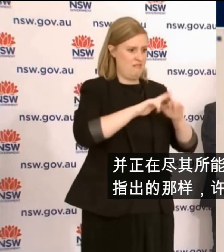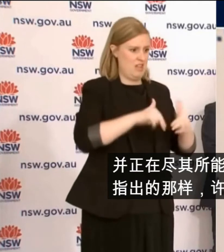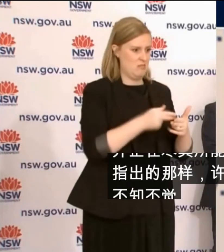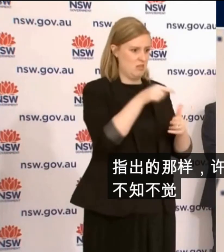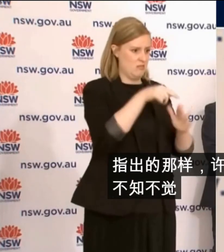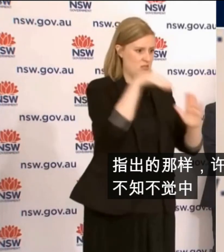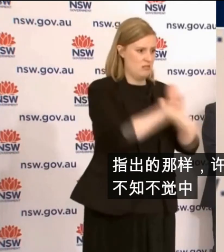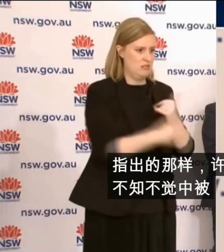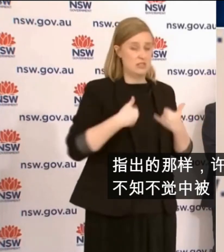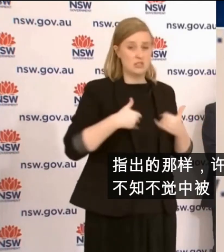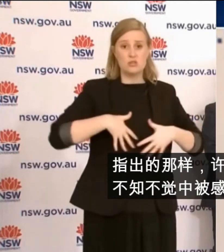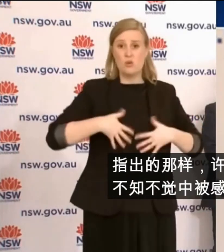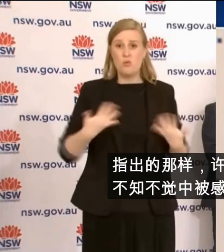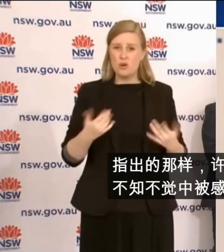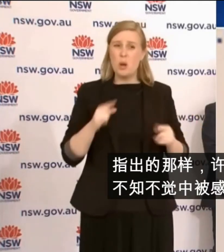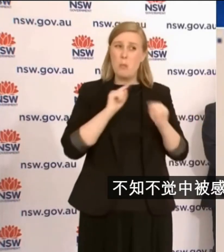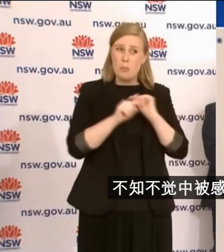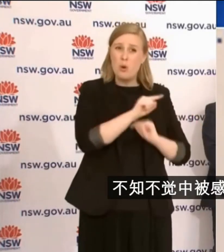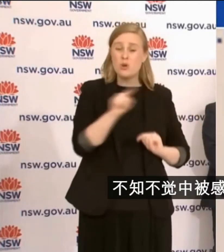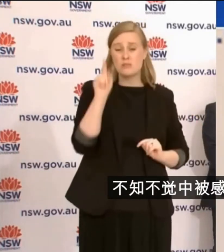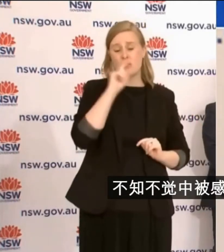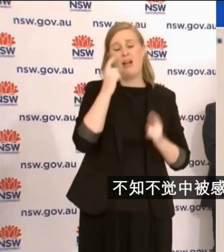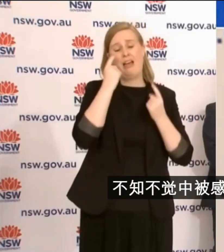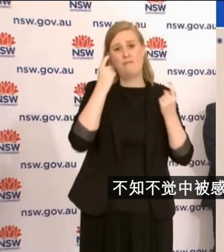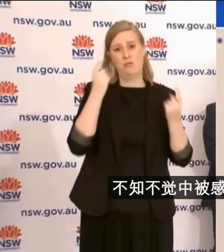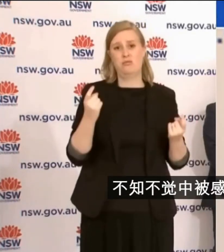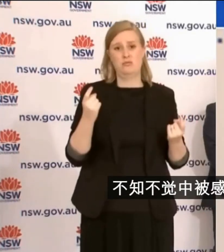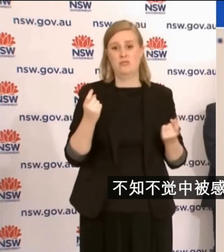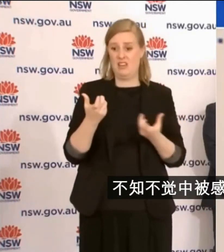are unknowingly becoming infected in various settings.